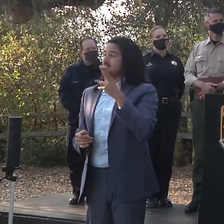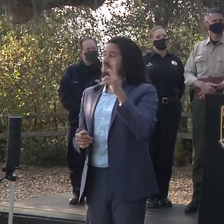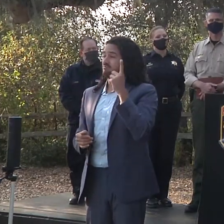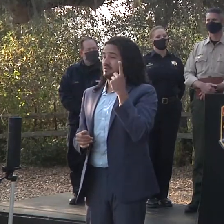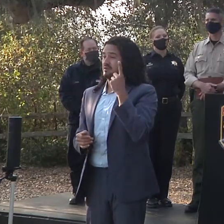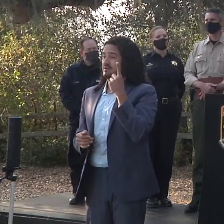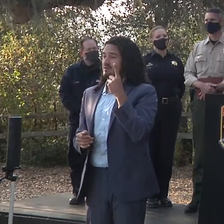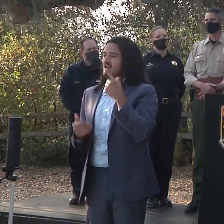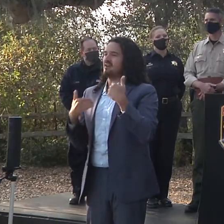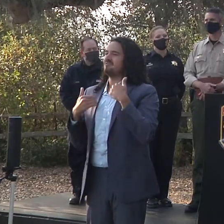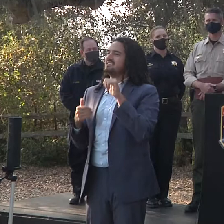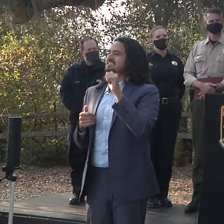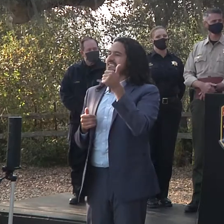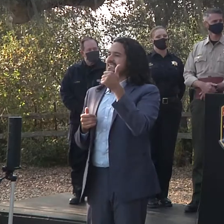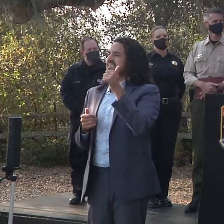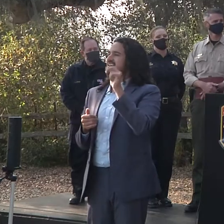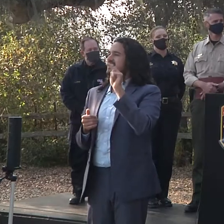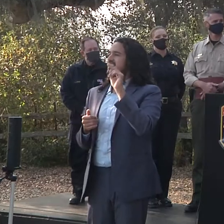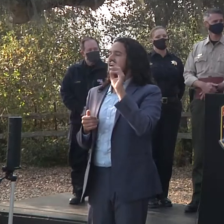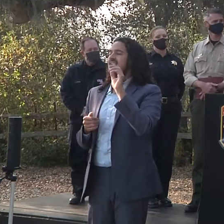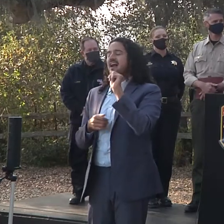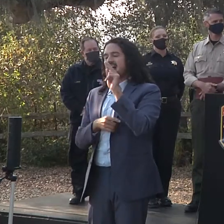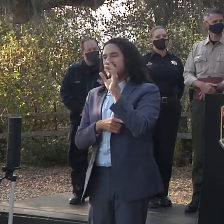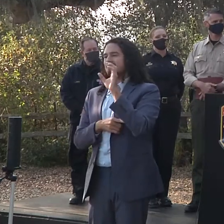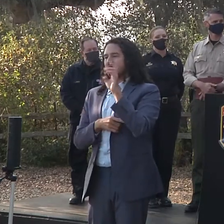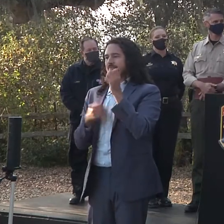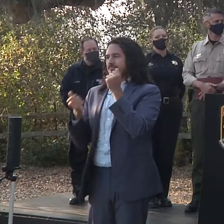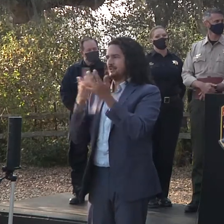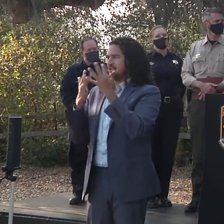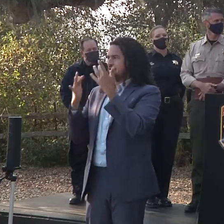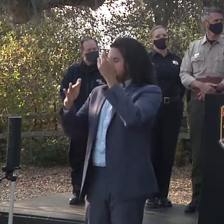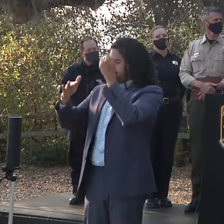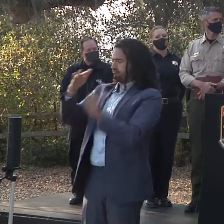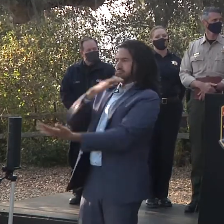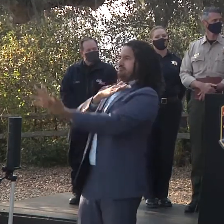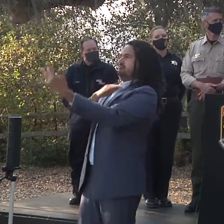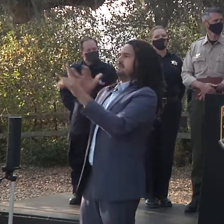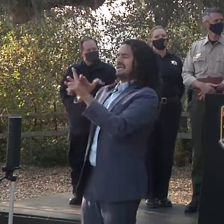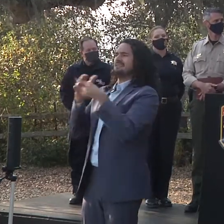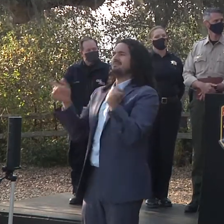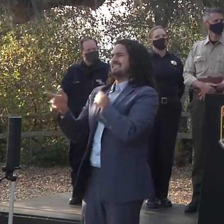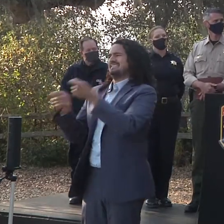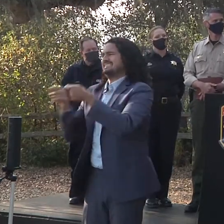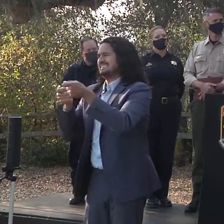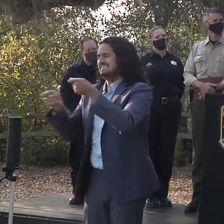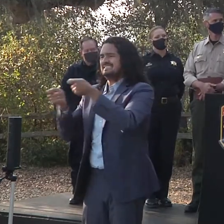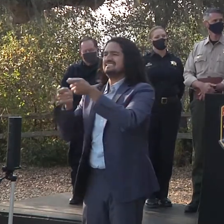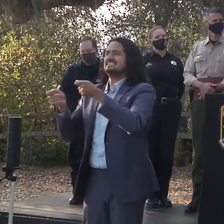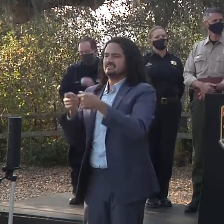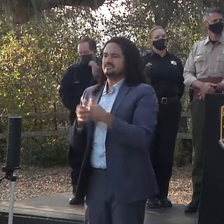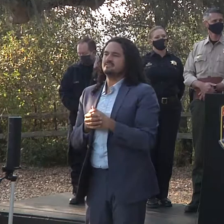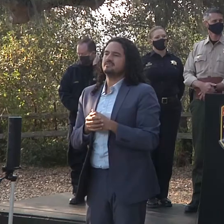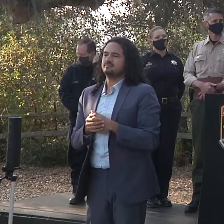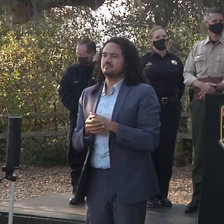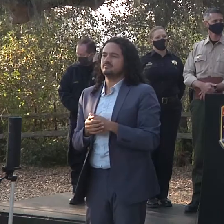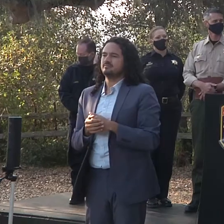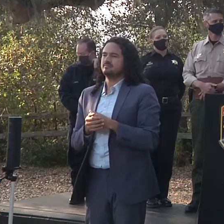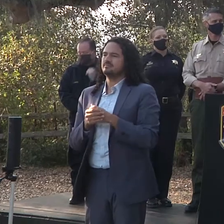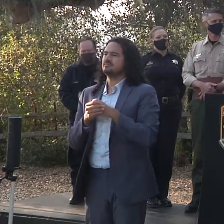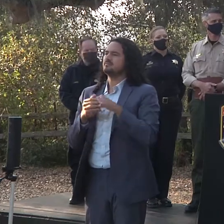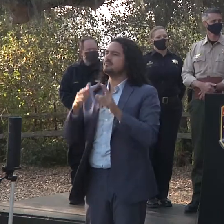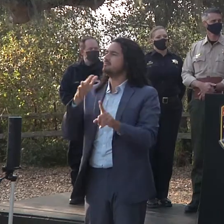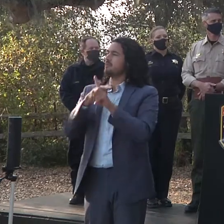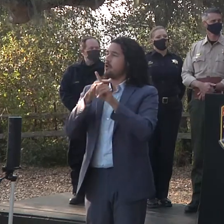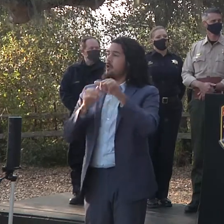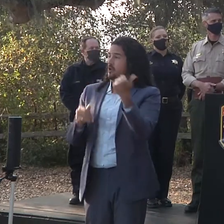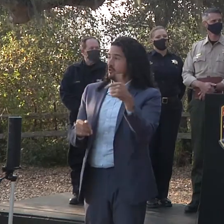within our burn operation. And then down in above Boulder Creek, a very small one that we were